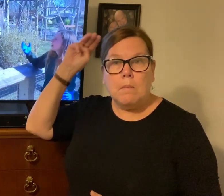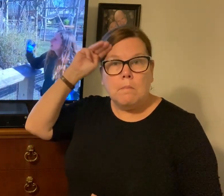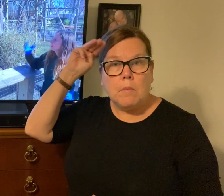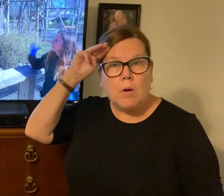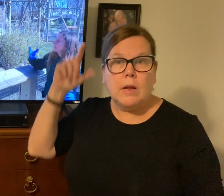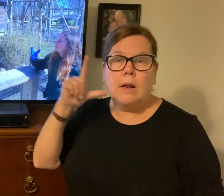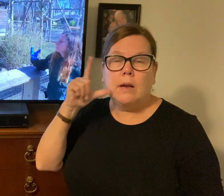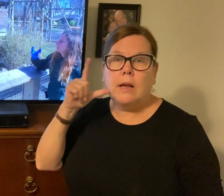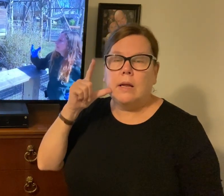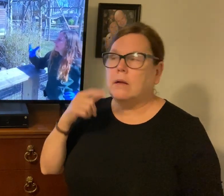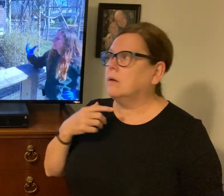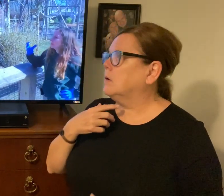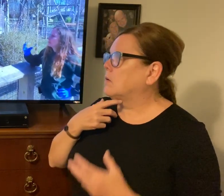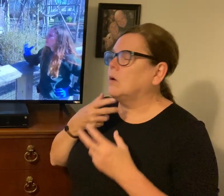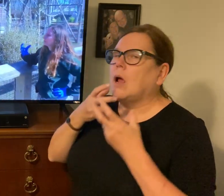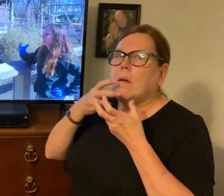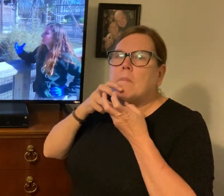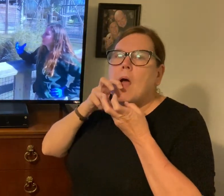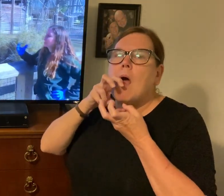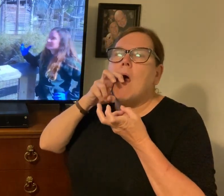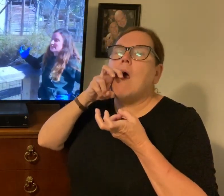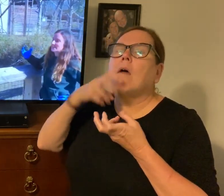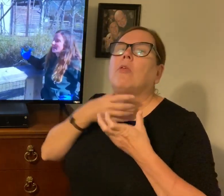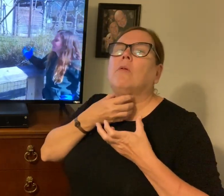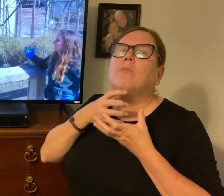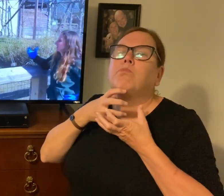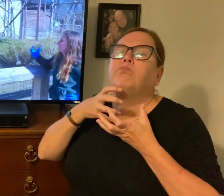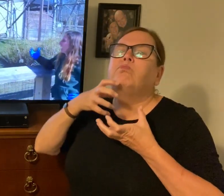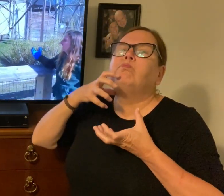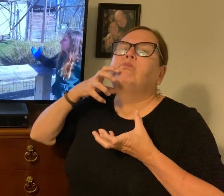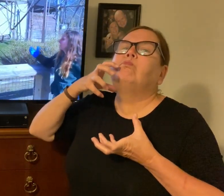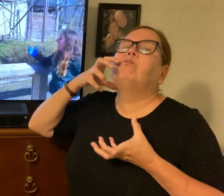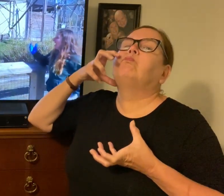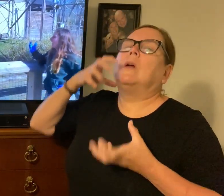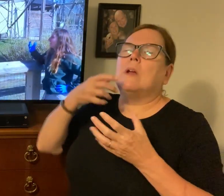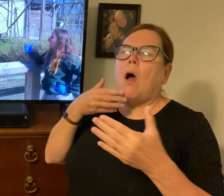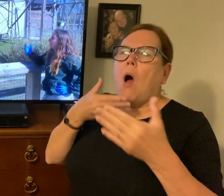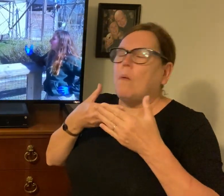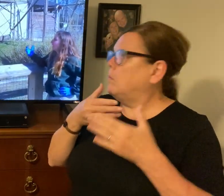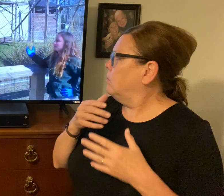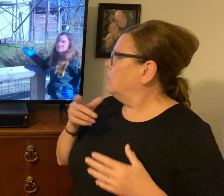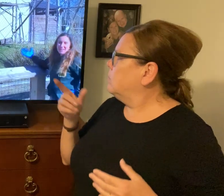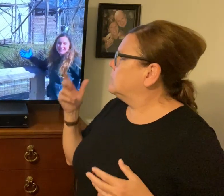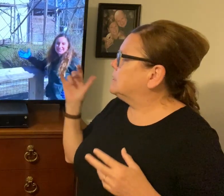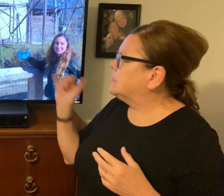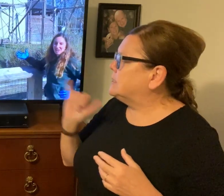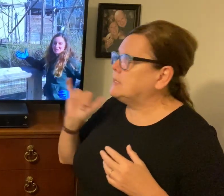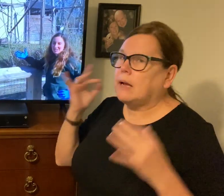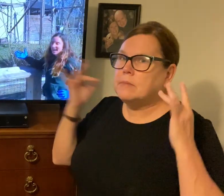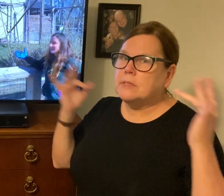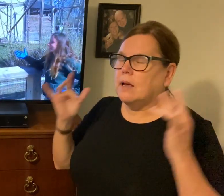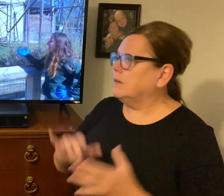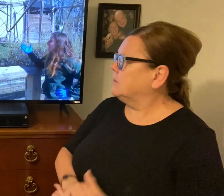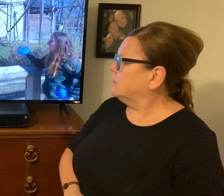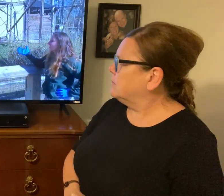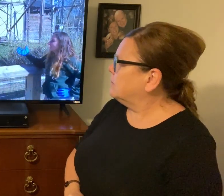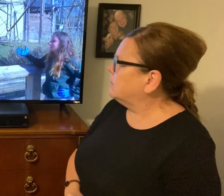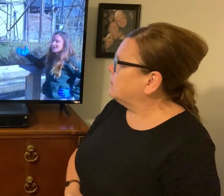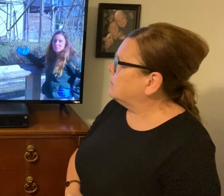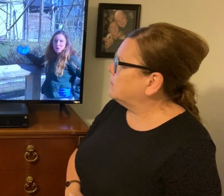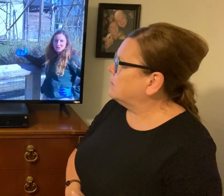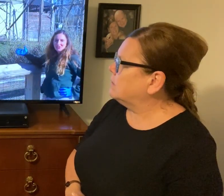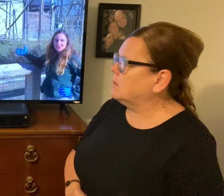throats are going to get really big. Their throats can actually get the same size as their heads, and that's what helps them make this incredible sound. We